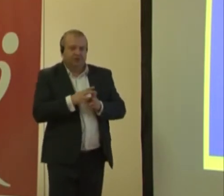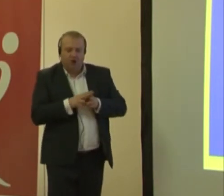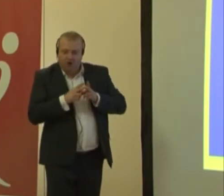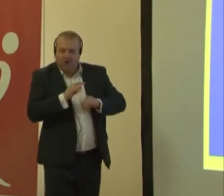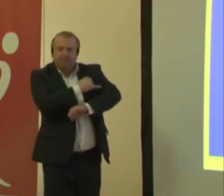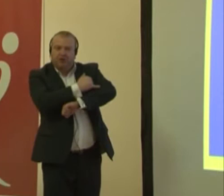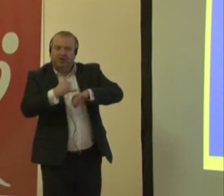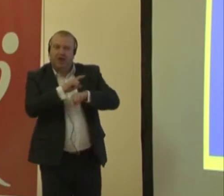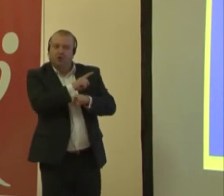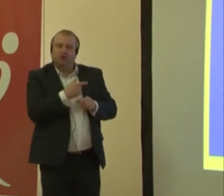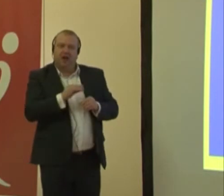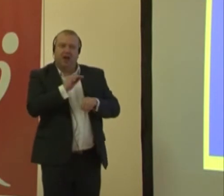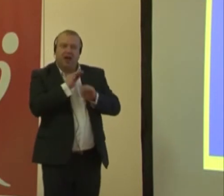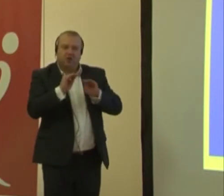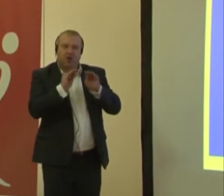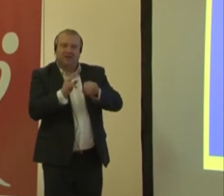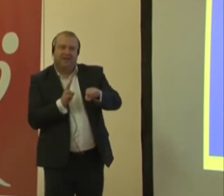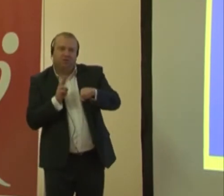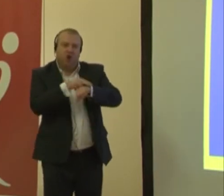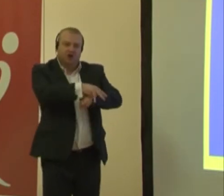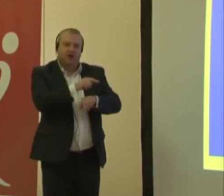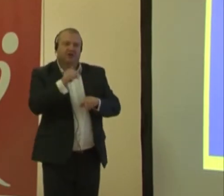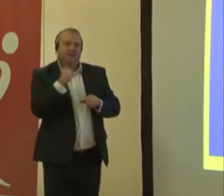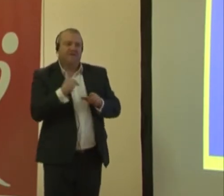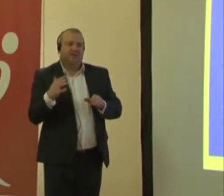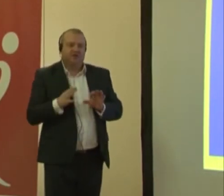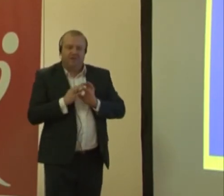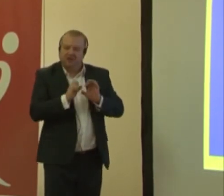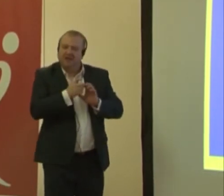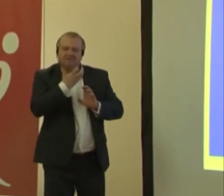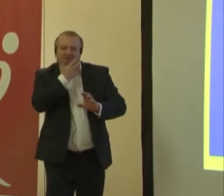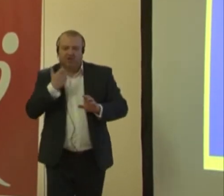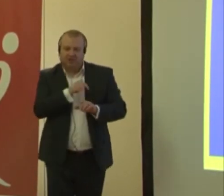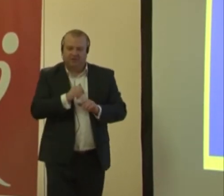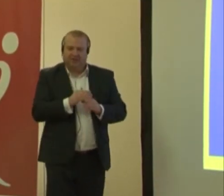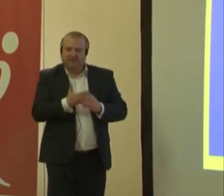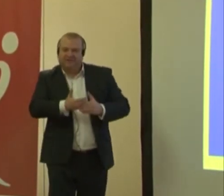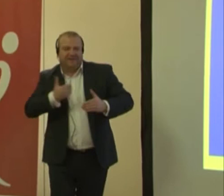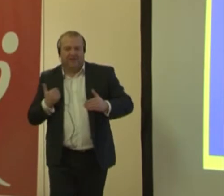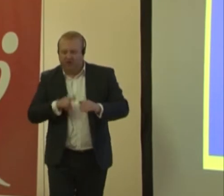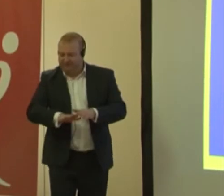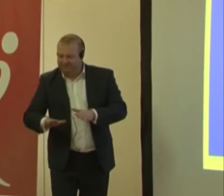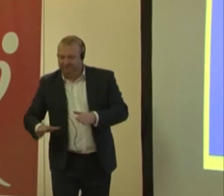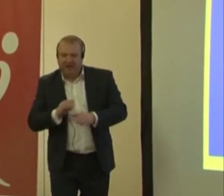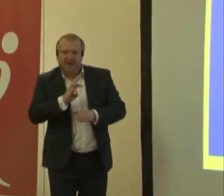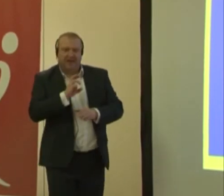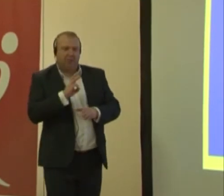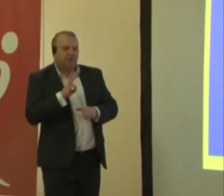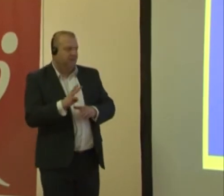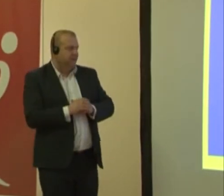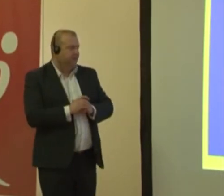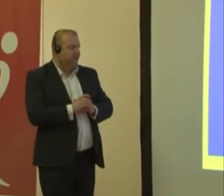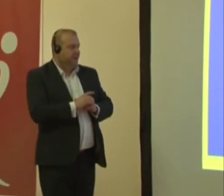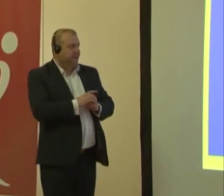possible. Why? Is that because the earlier we learn the skills and competences and attitudes and so